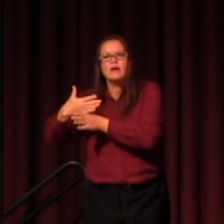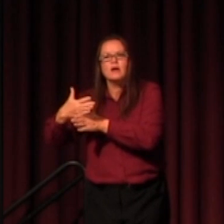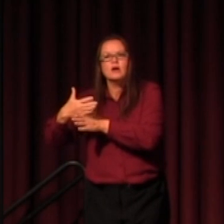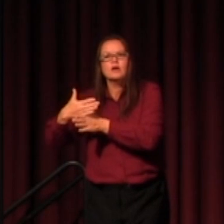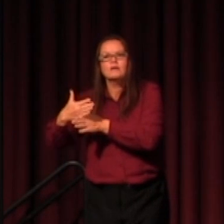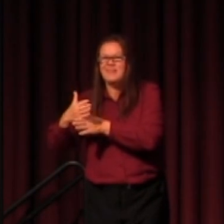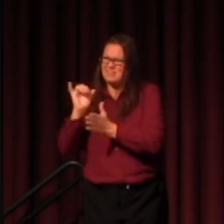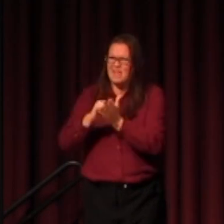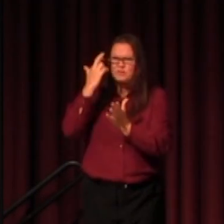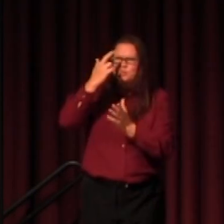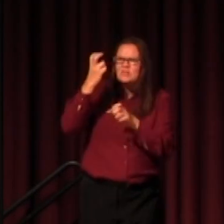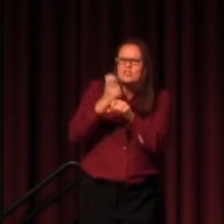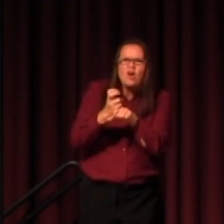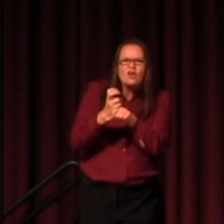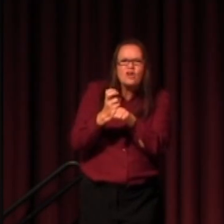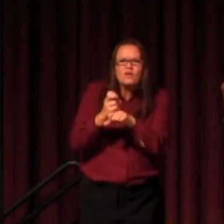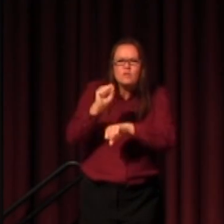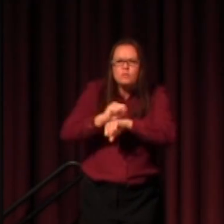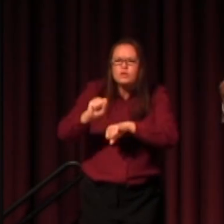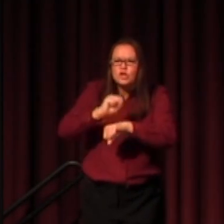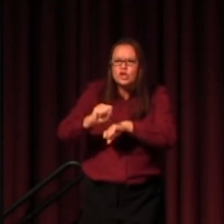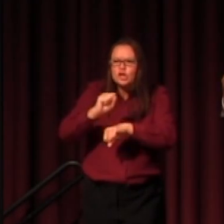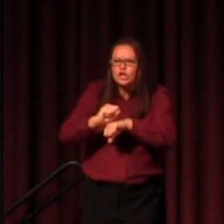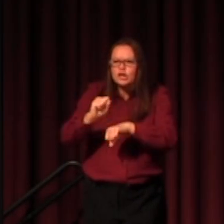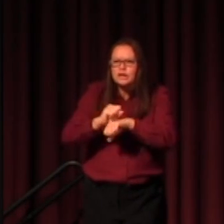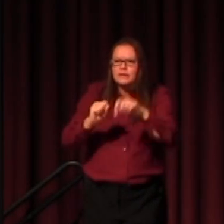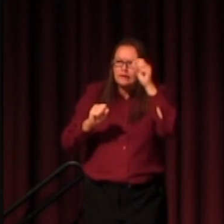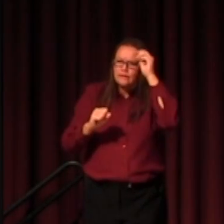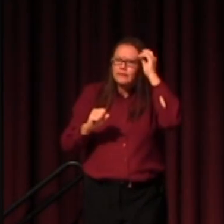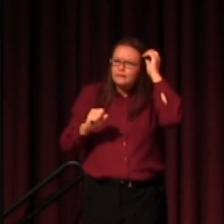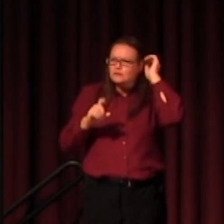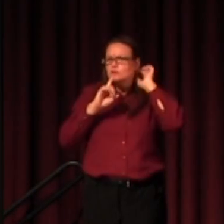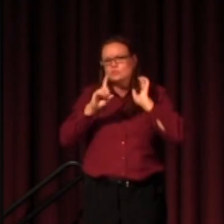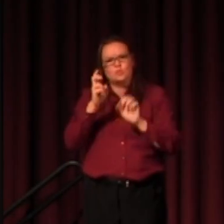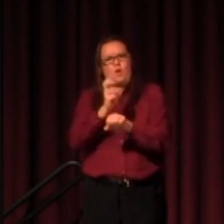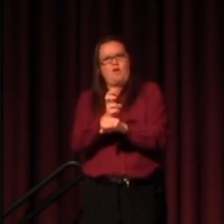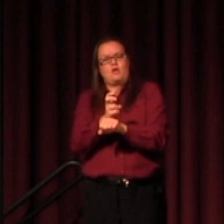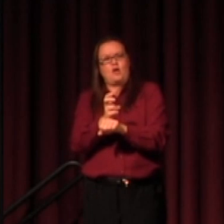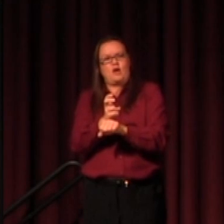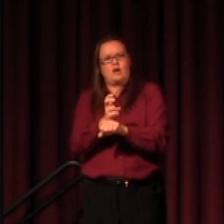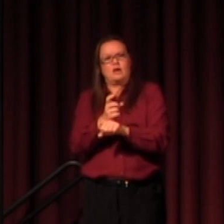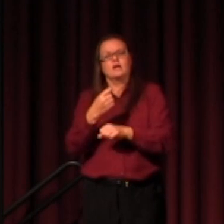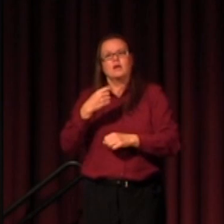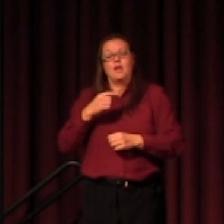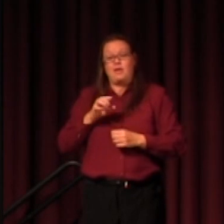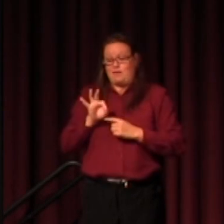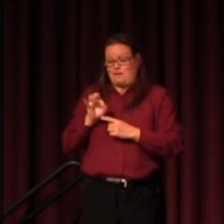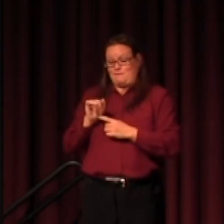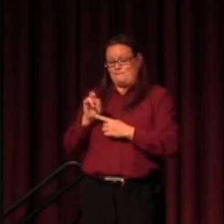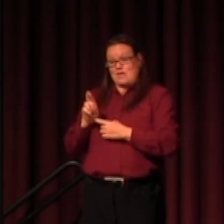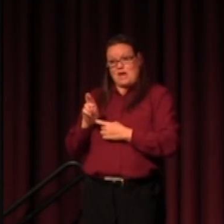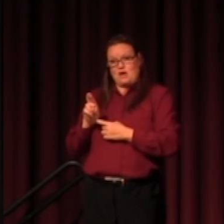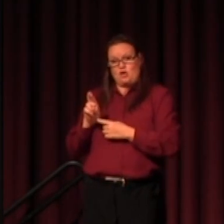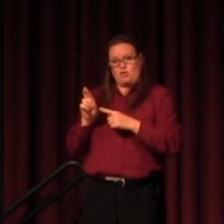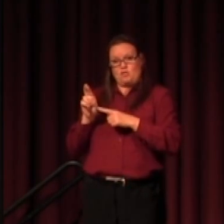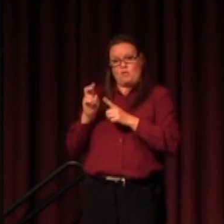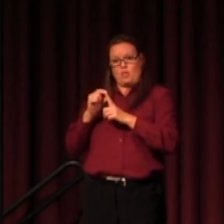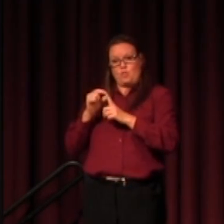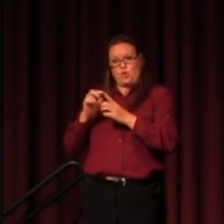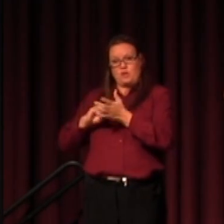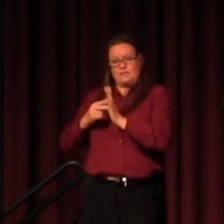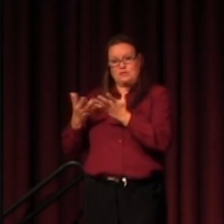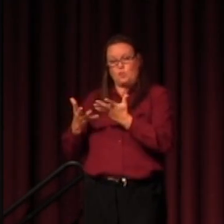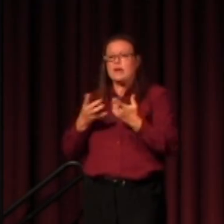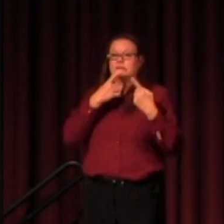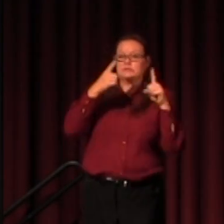work, is we gotta be in that hard work of working together to come up with what is our definition of fair? What is our definition of